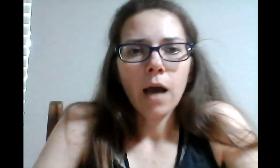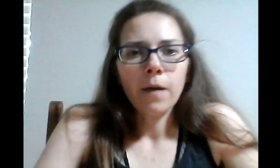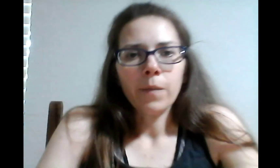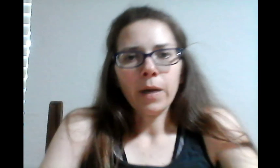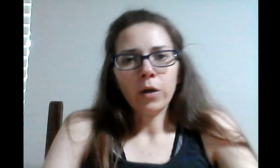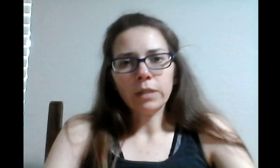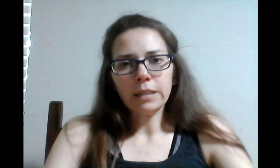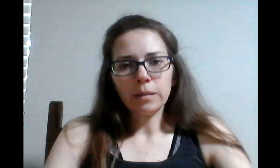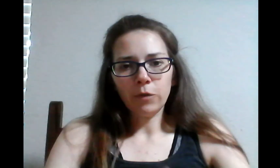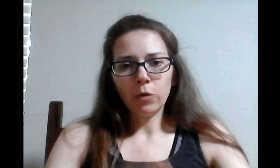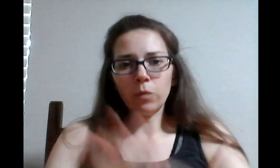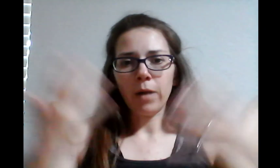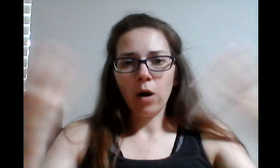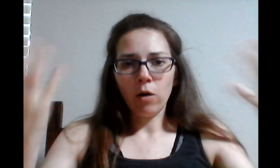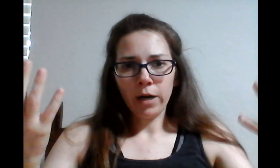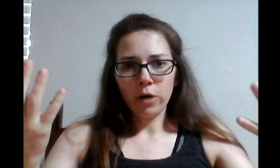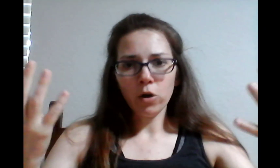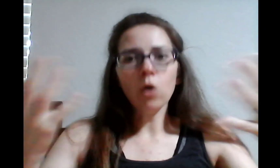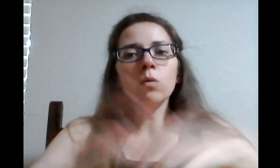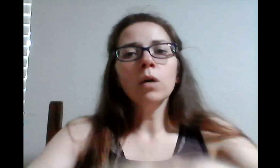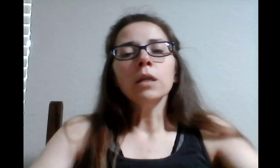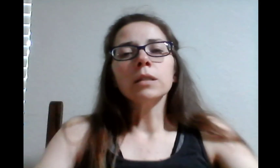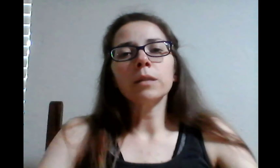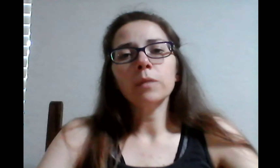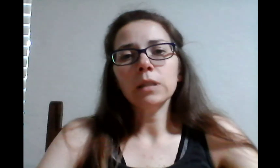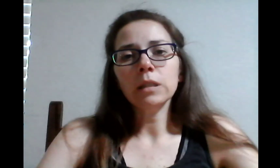I know that some of you may already know the